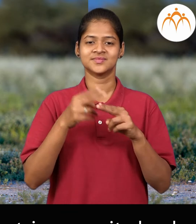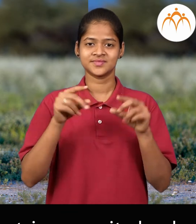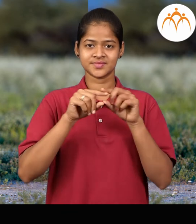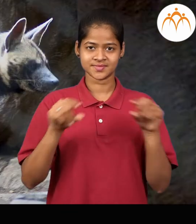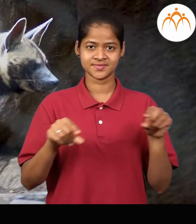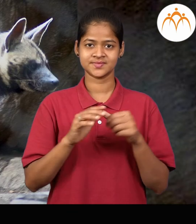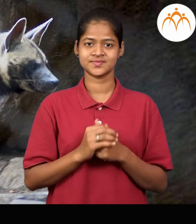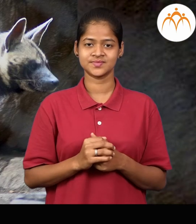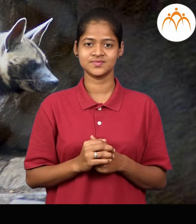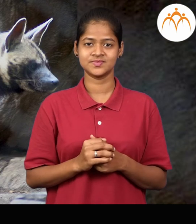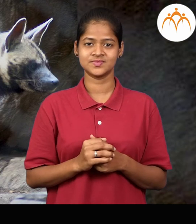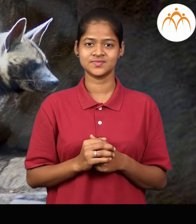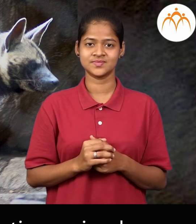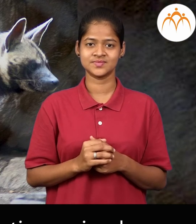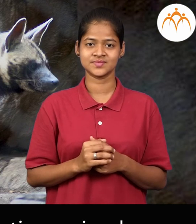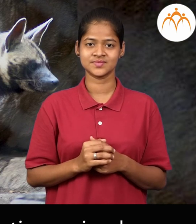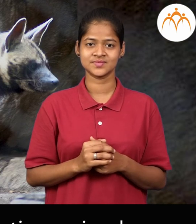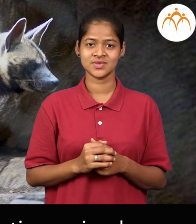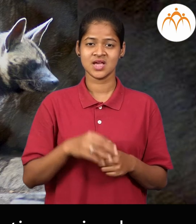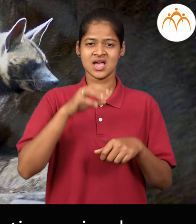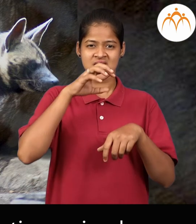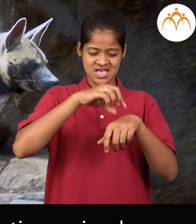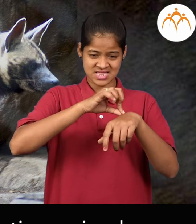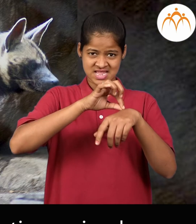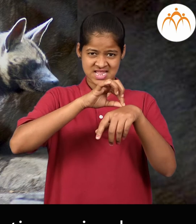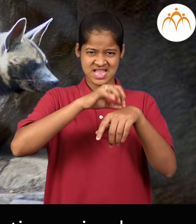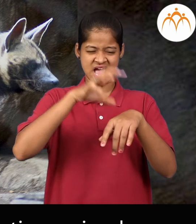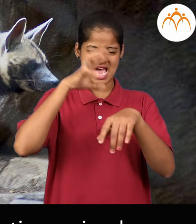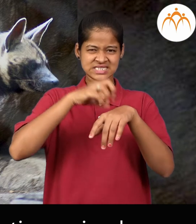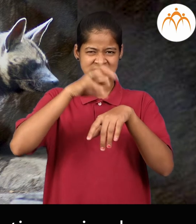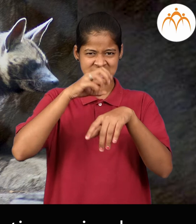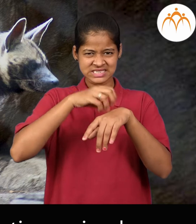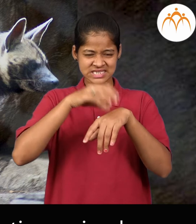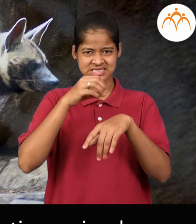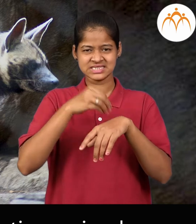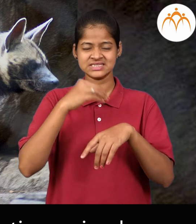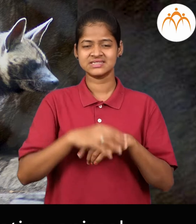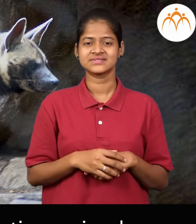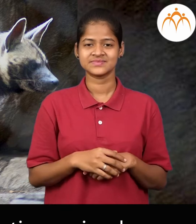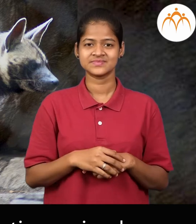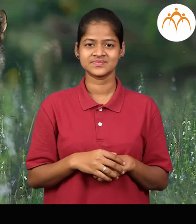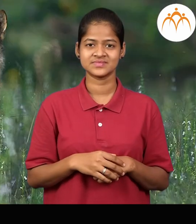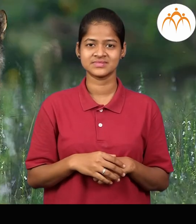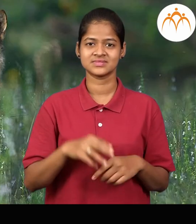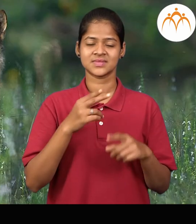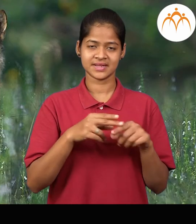Hyena. Hyena is a flesh-eating animal. Jackal.